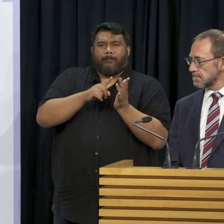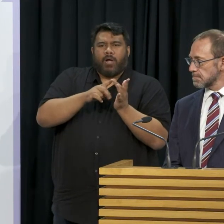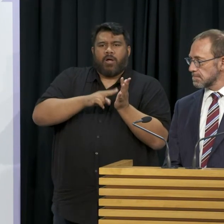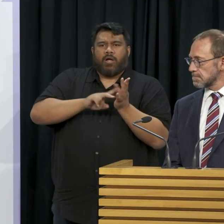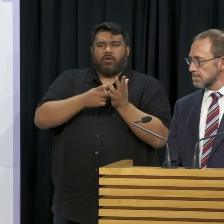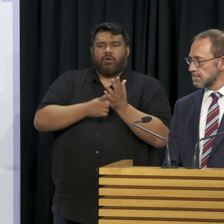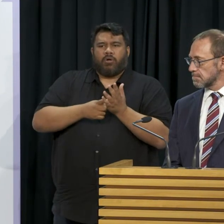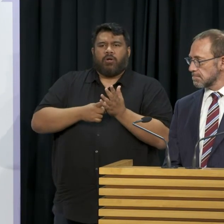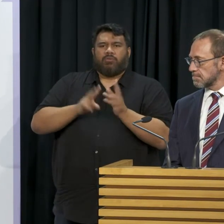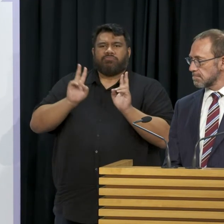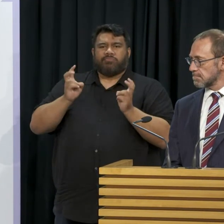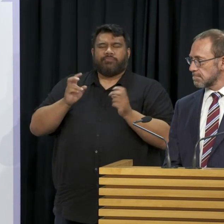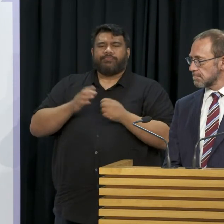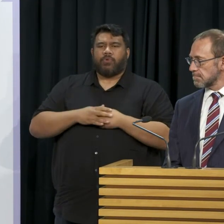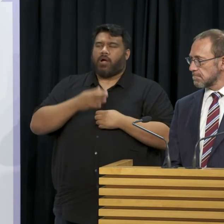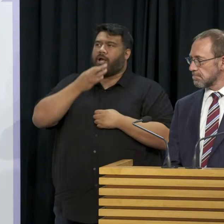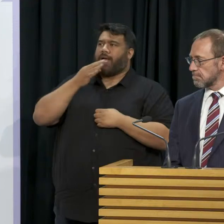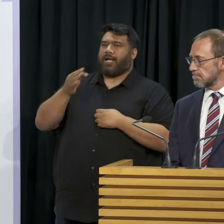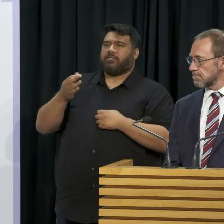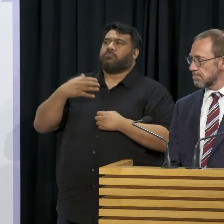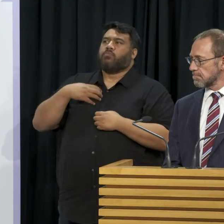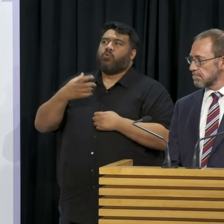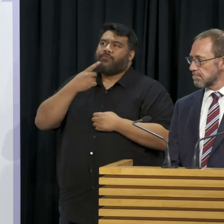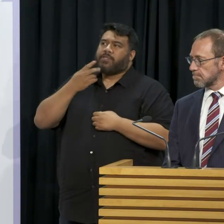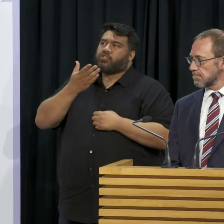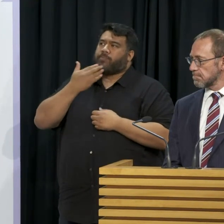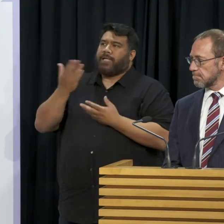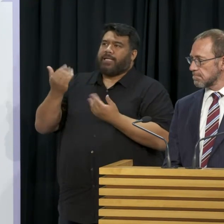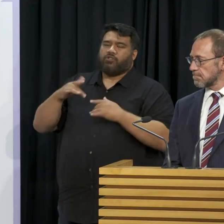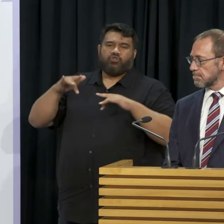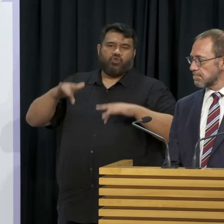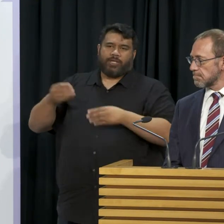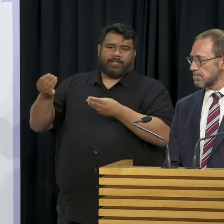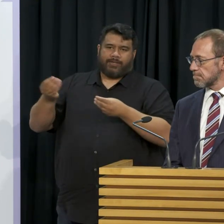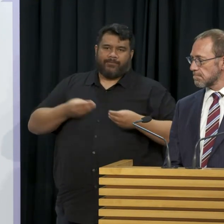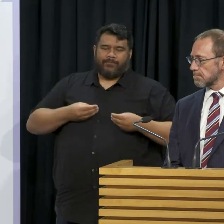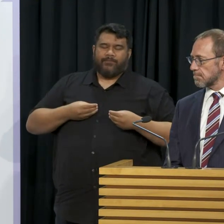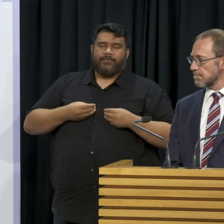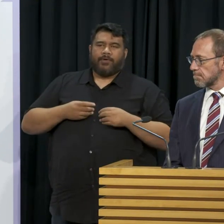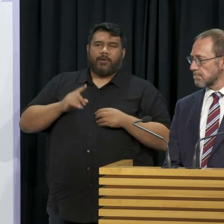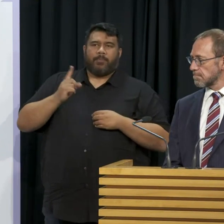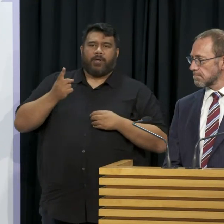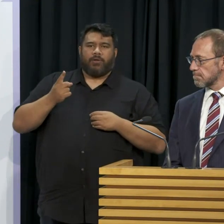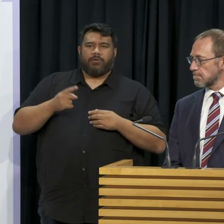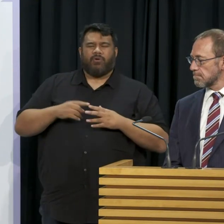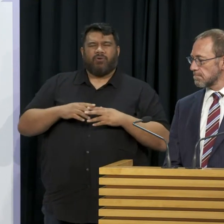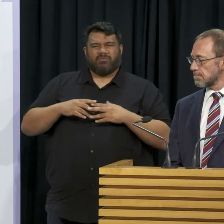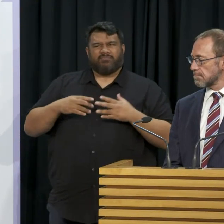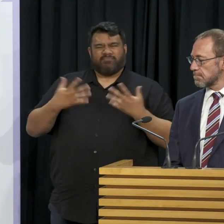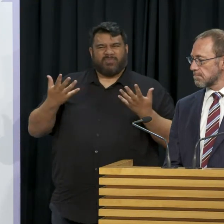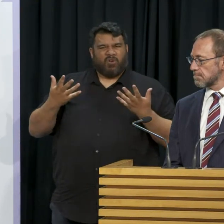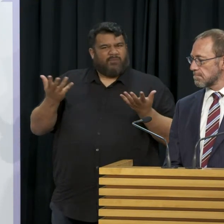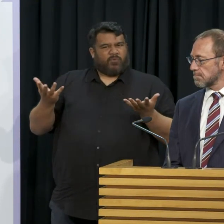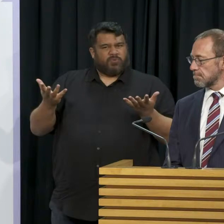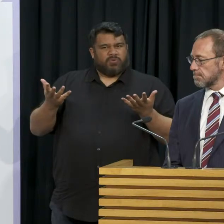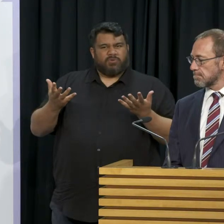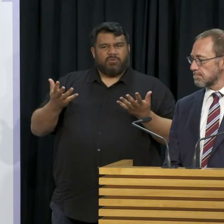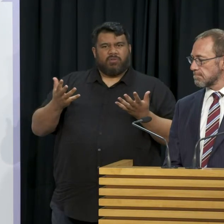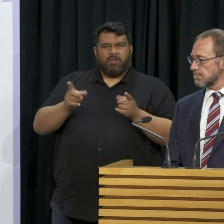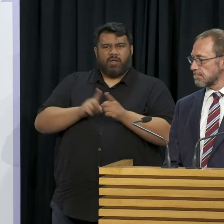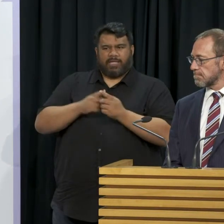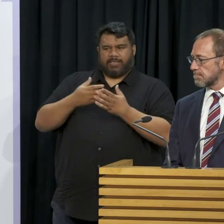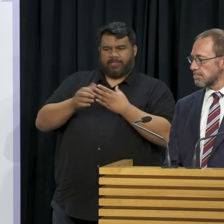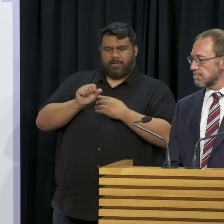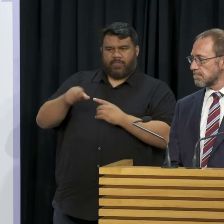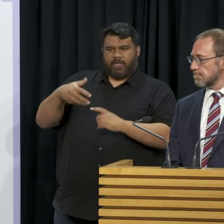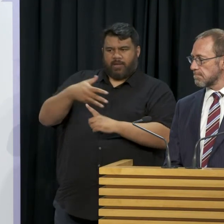on that. I don't have full details, but of course, you know, we would have an expectation that regardless of the background,